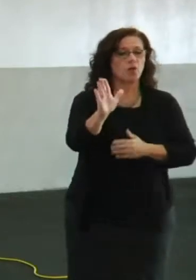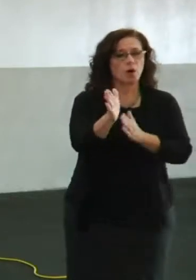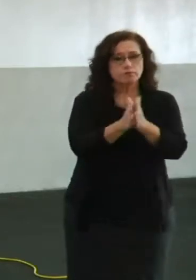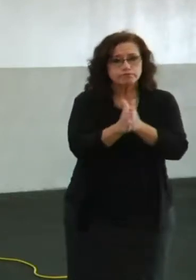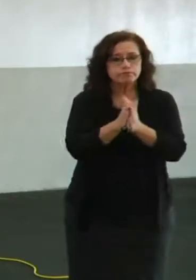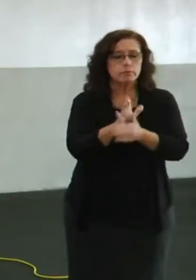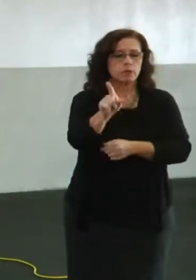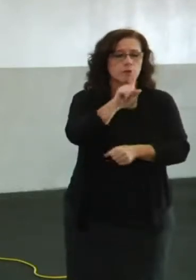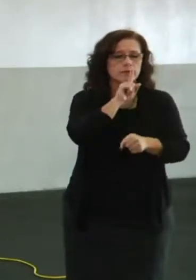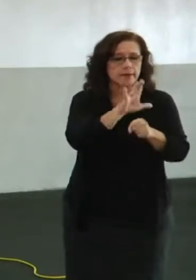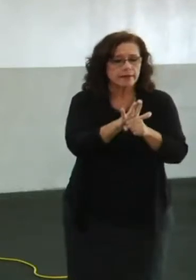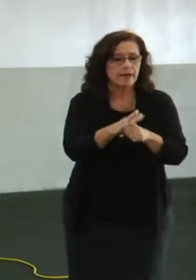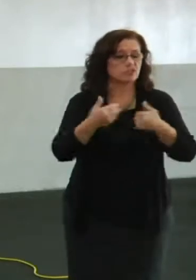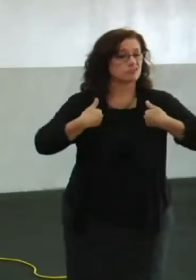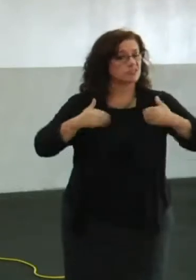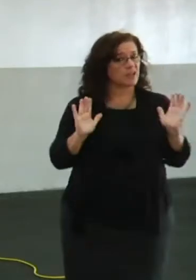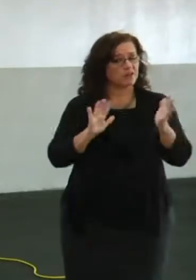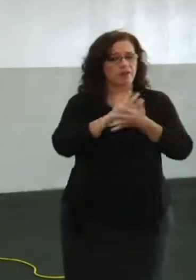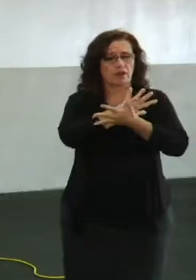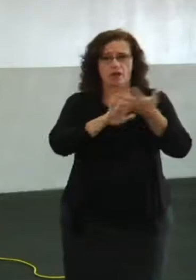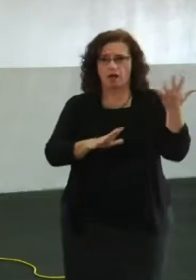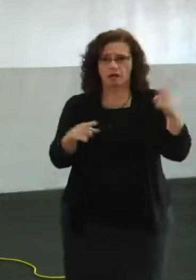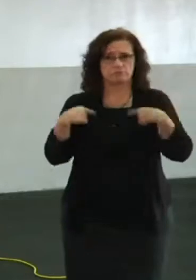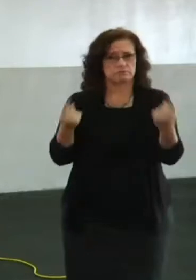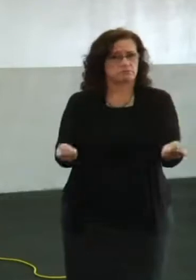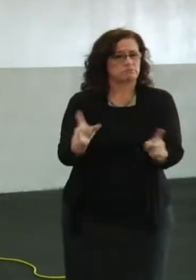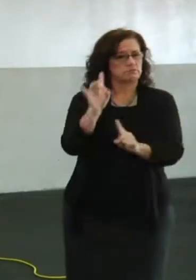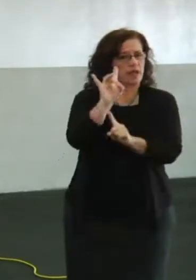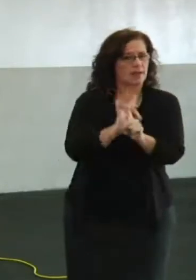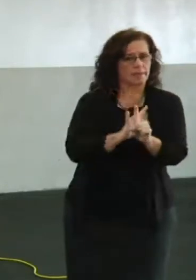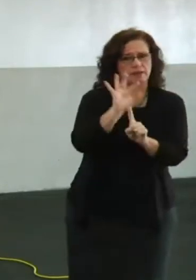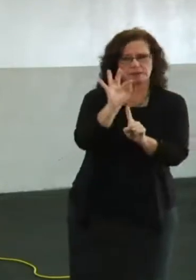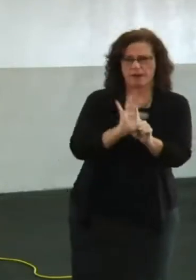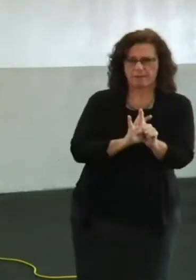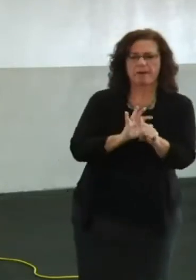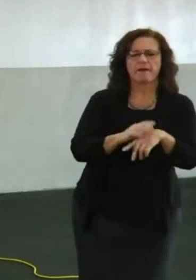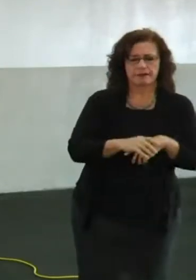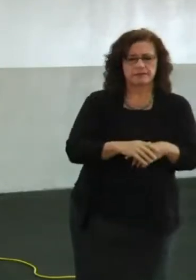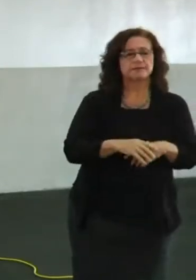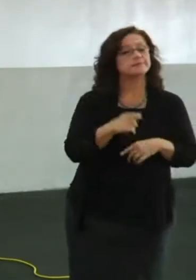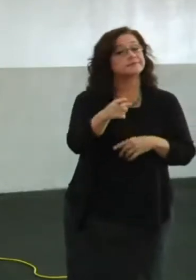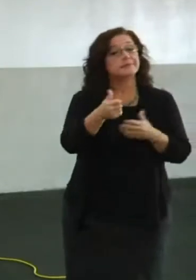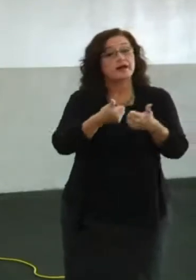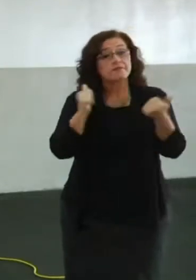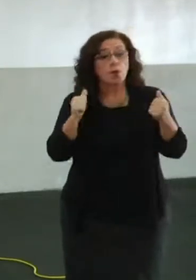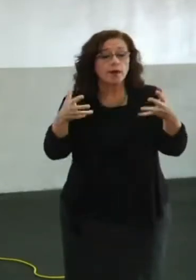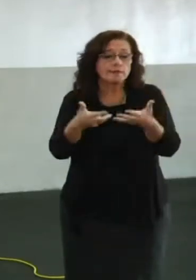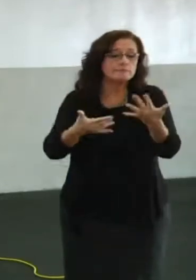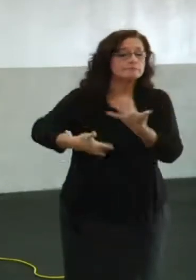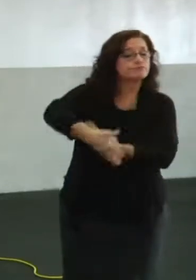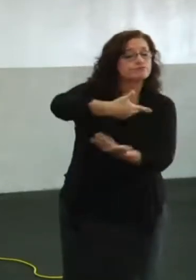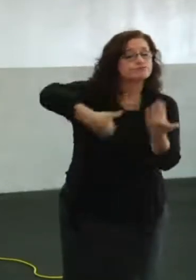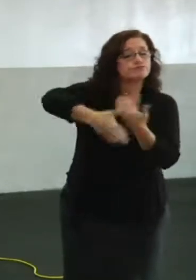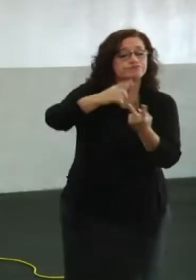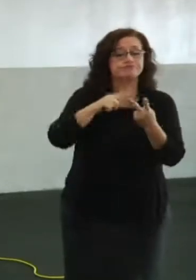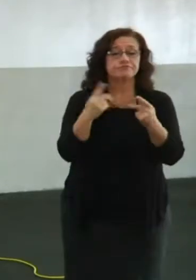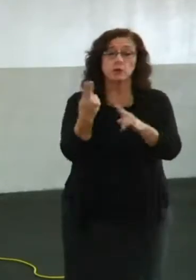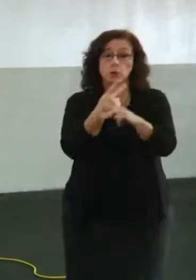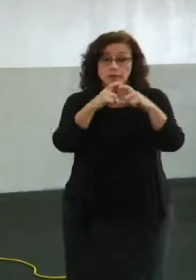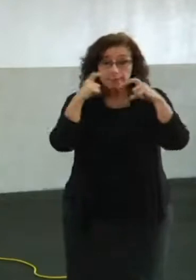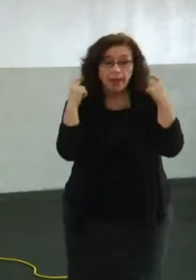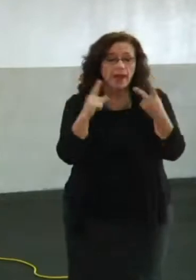last 8 or so months, by really avoiding gatherings, wearing their mask, and getting